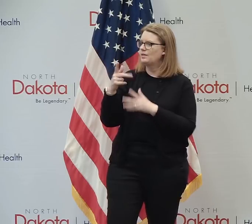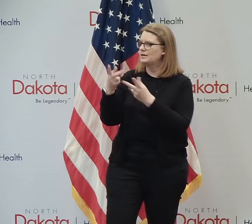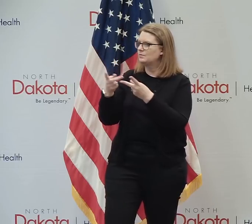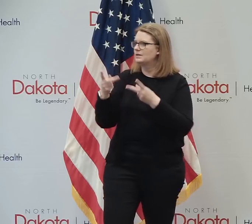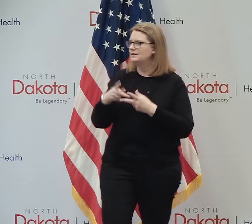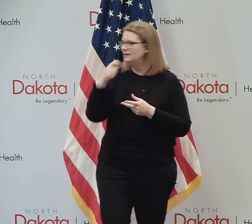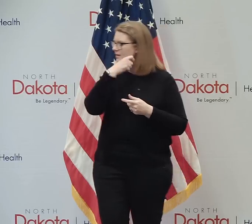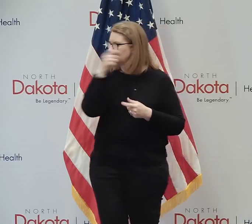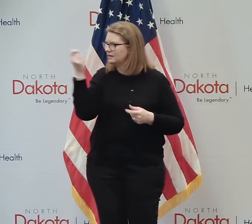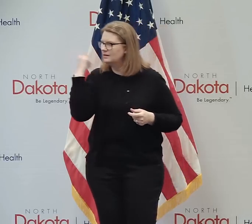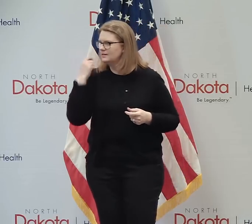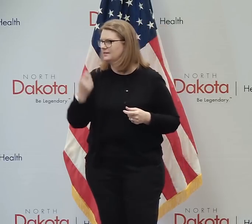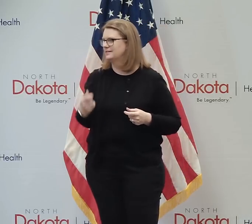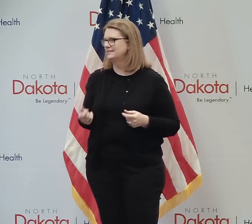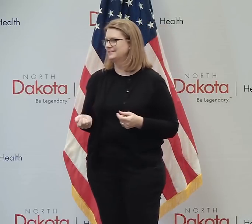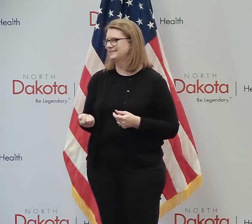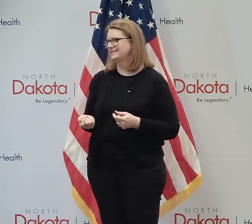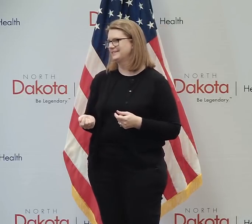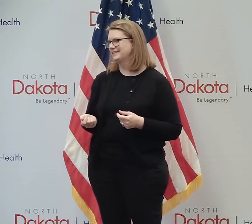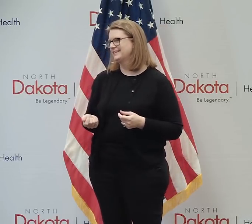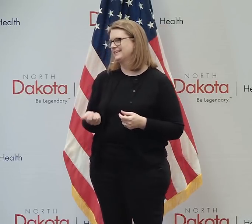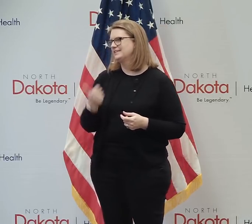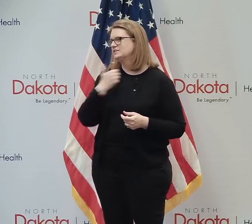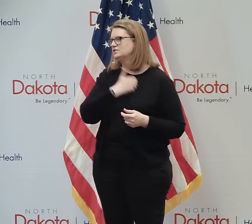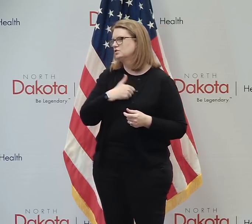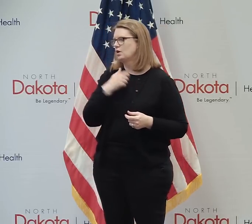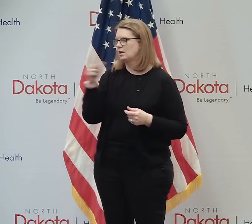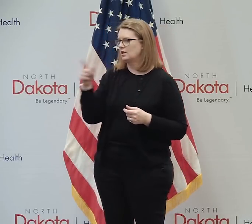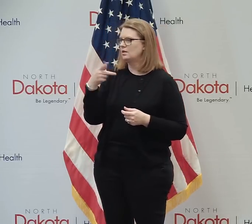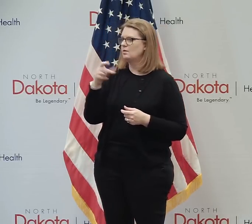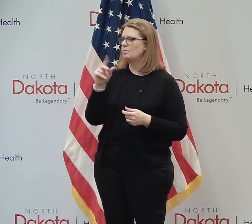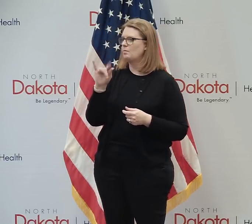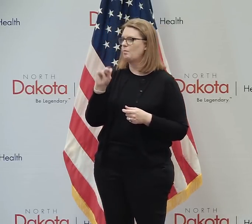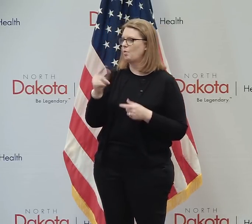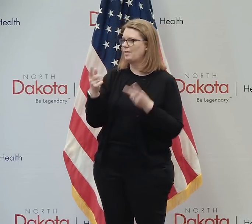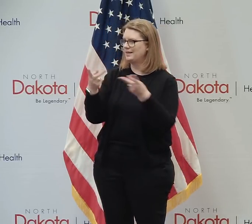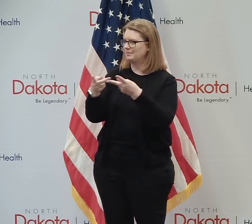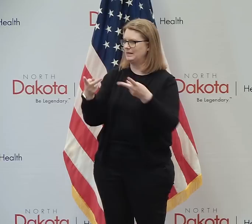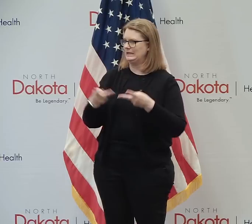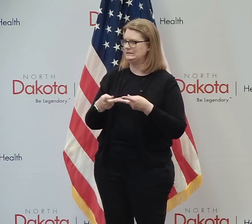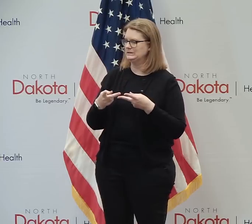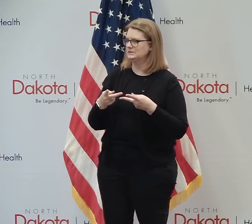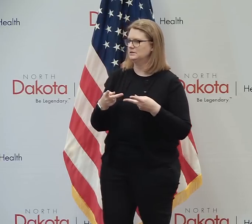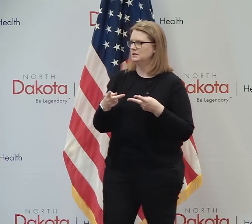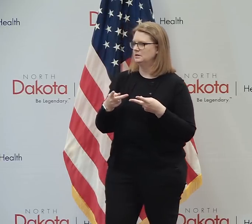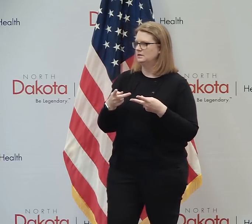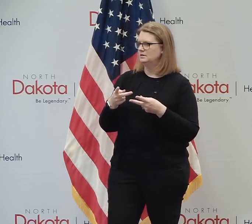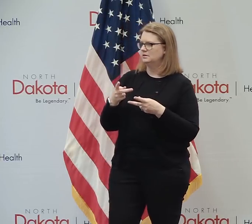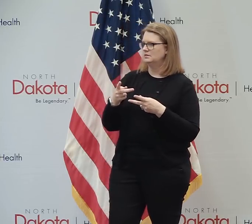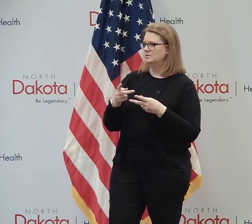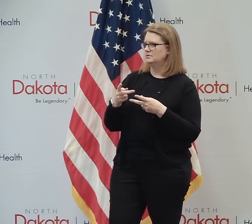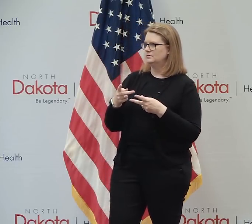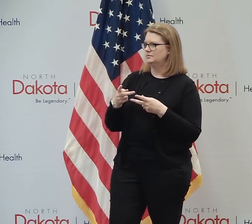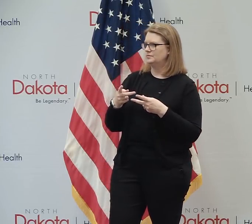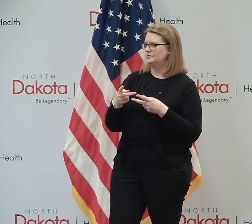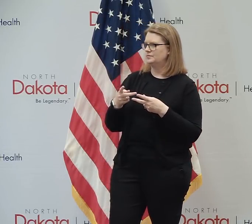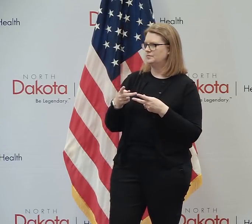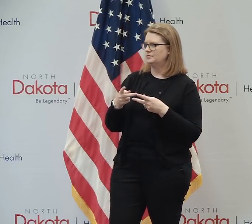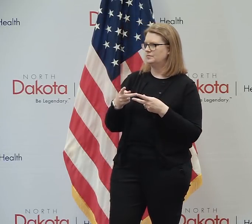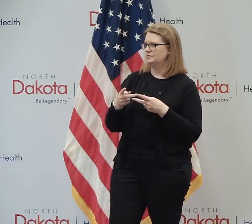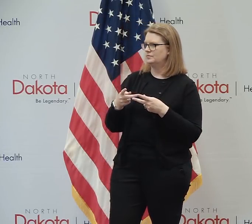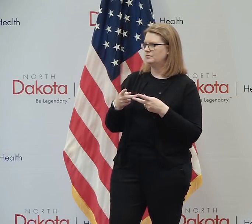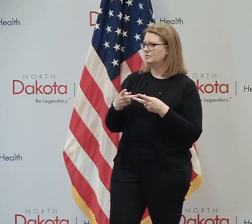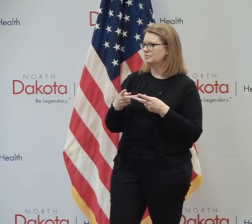Can you want to mask off for a second? Yeah, polling places, they still can have a physical polling